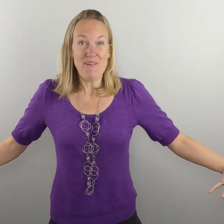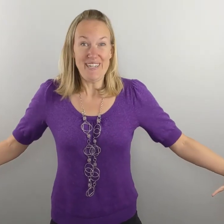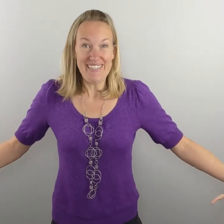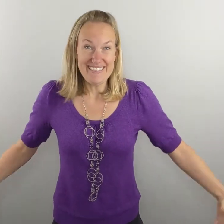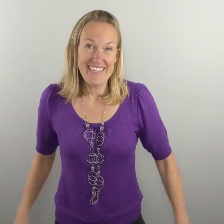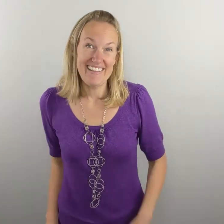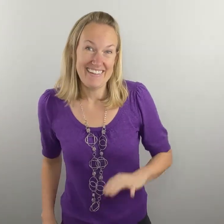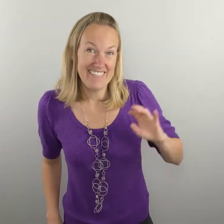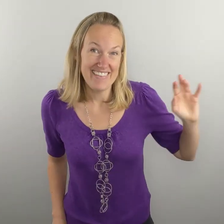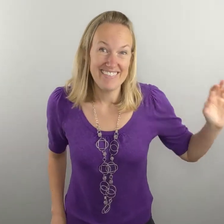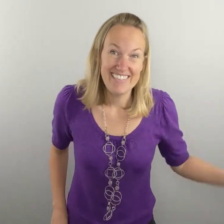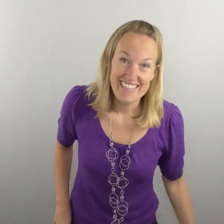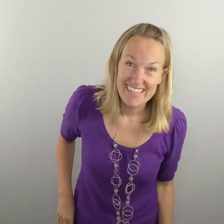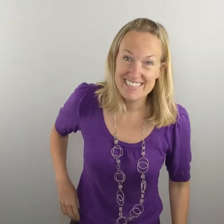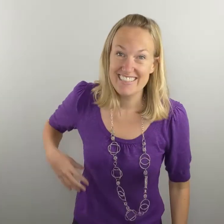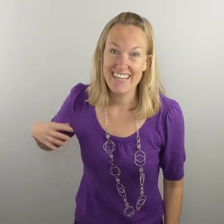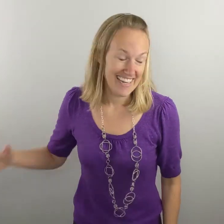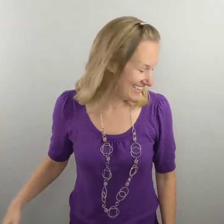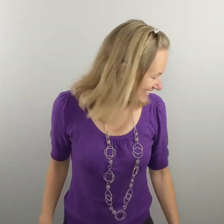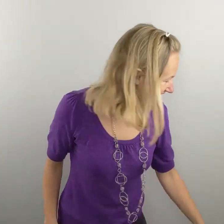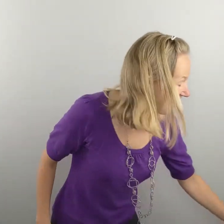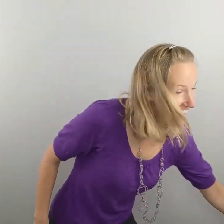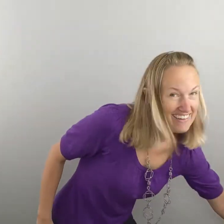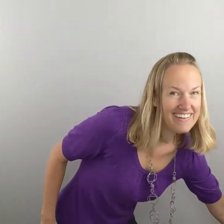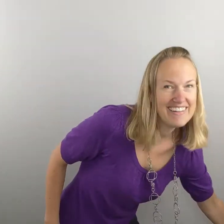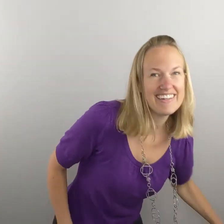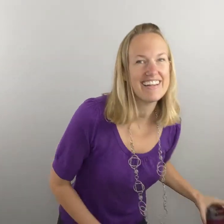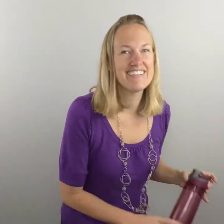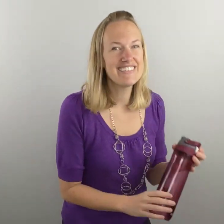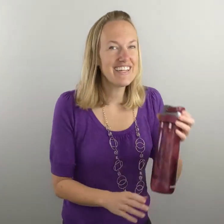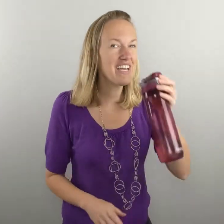all together? Everything we did yesterday and today. Oh, I'm gonna get a little drink.